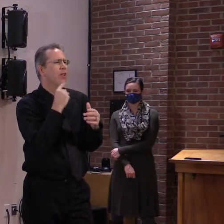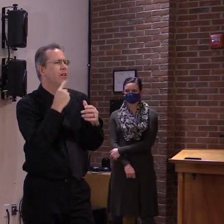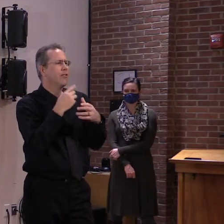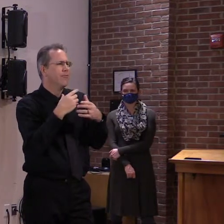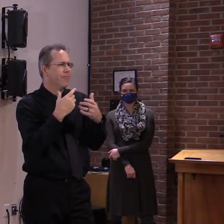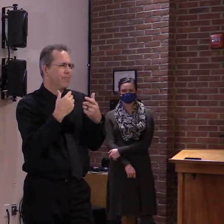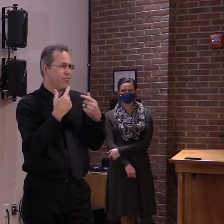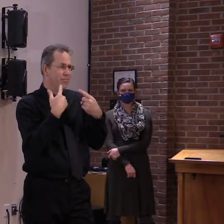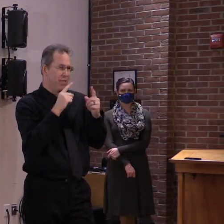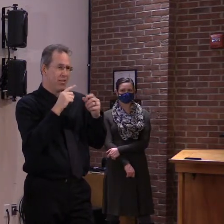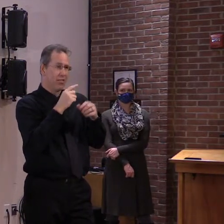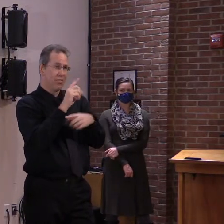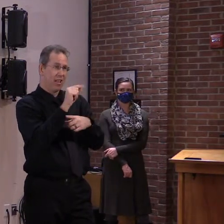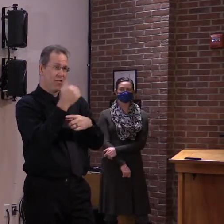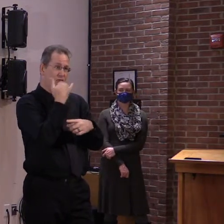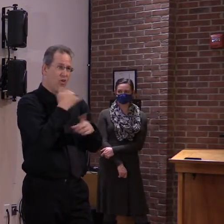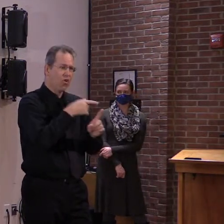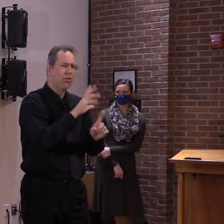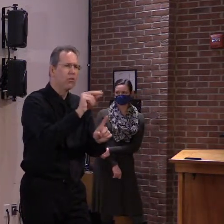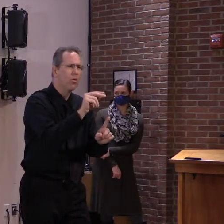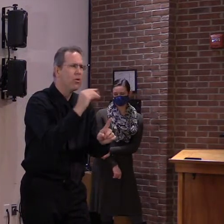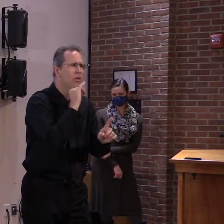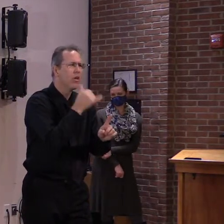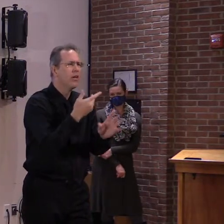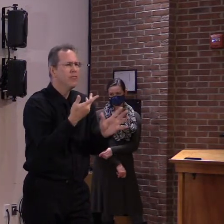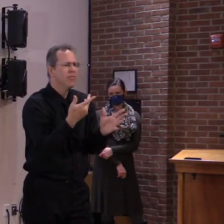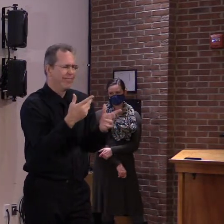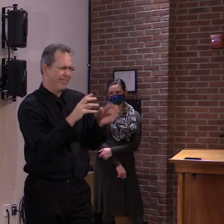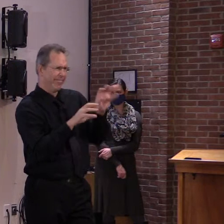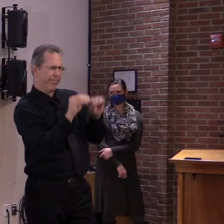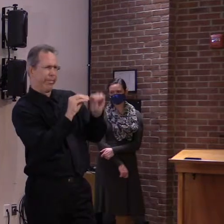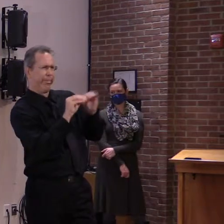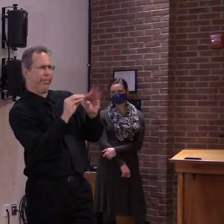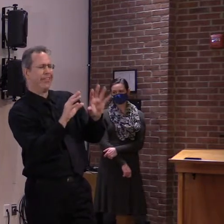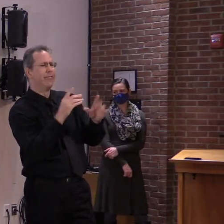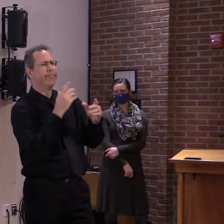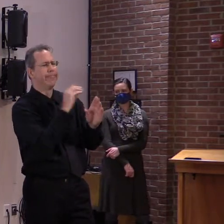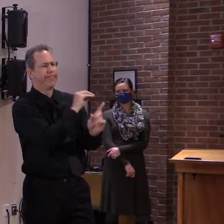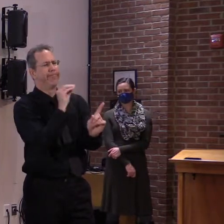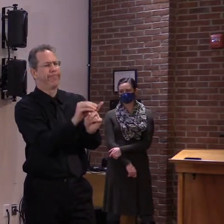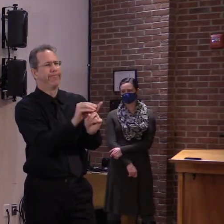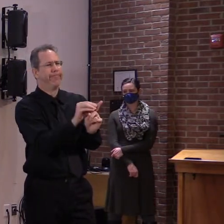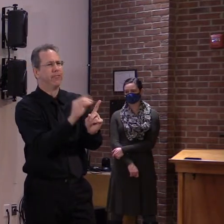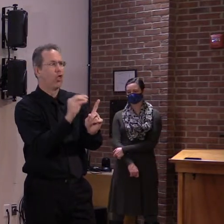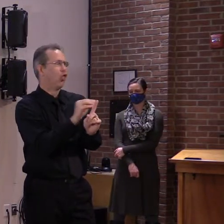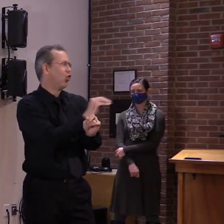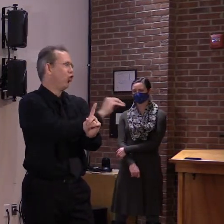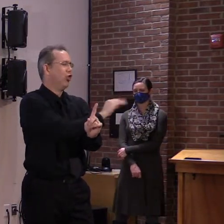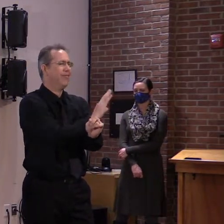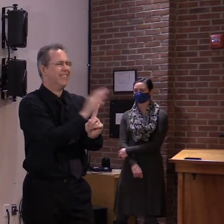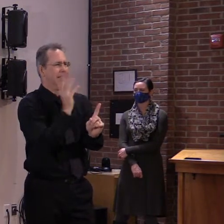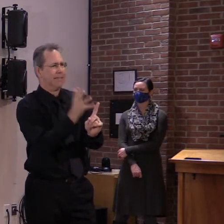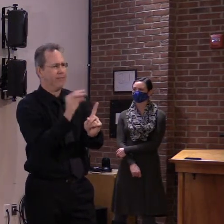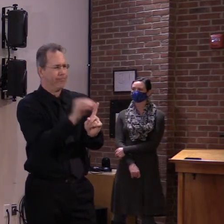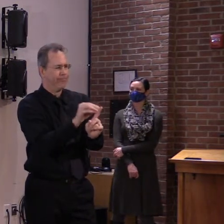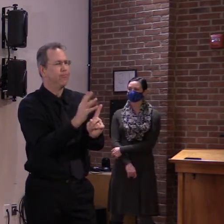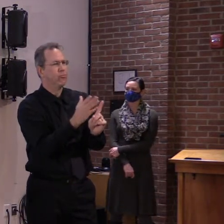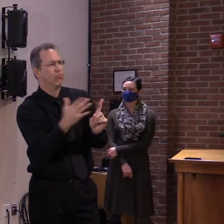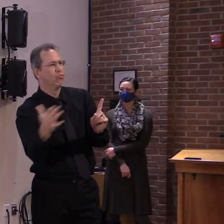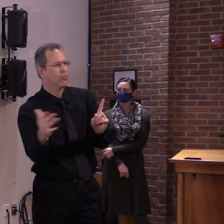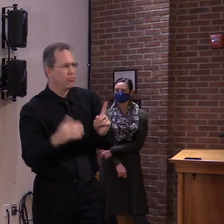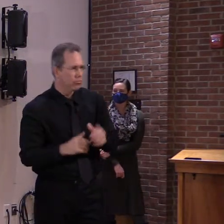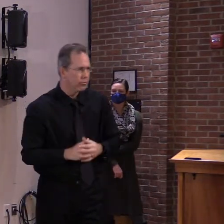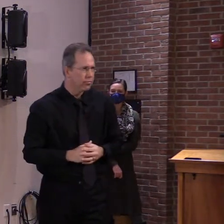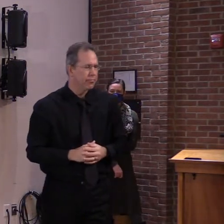But I understand where you're coming from. Governor, yeah, thank you, Dr. Levine, appreciate it. Governor,